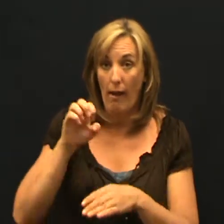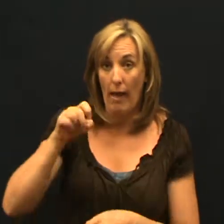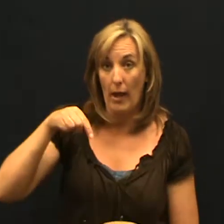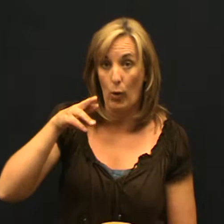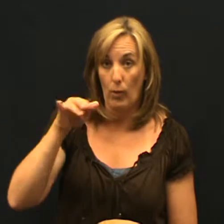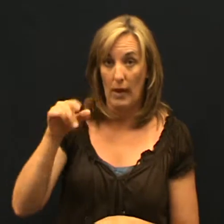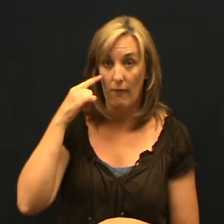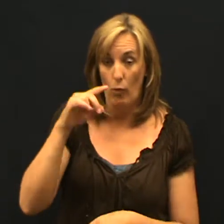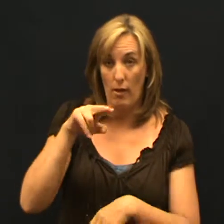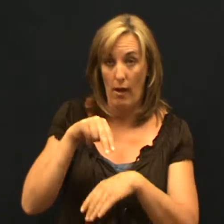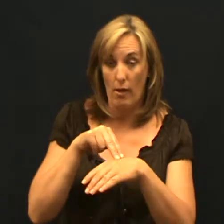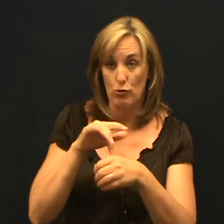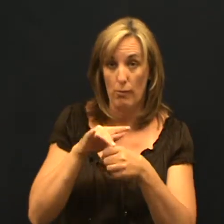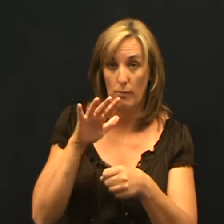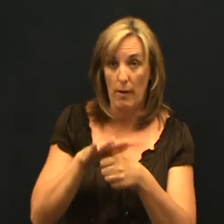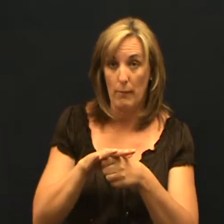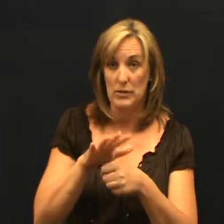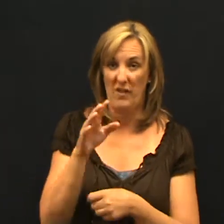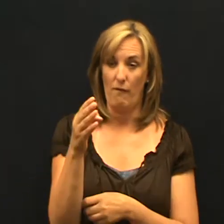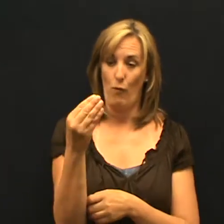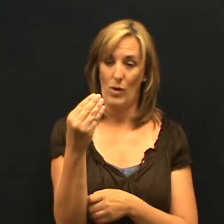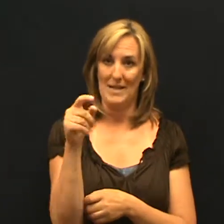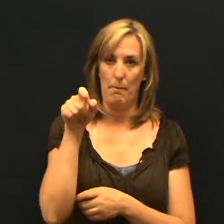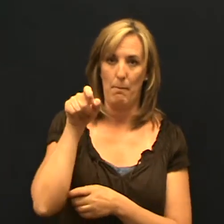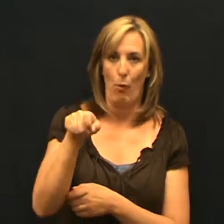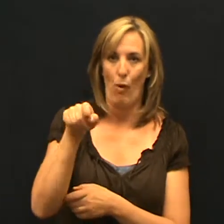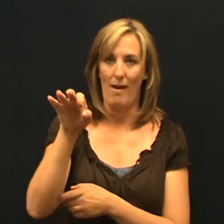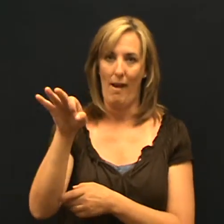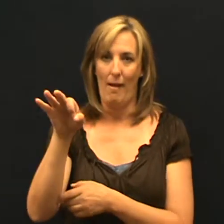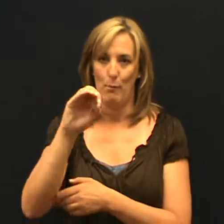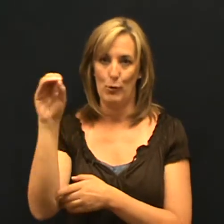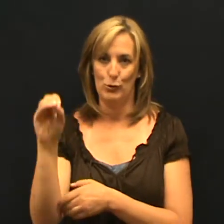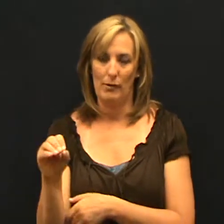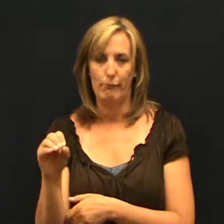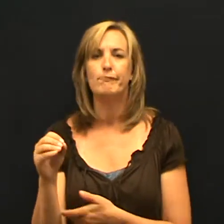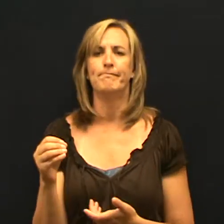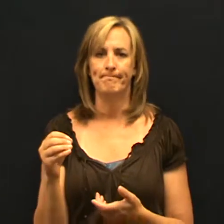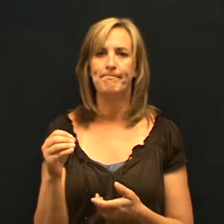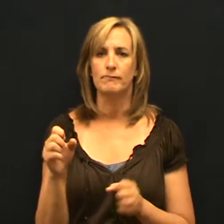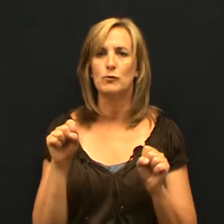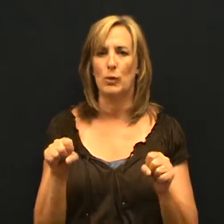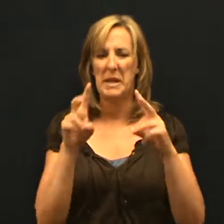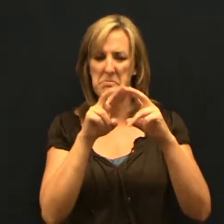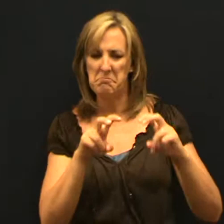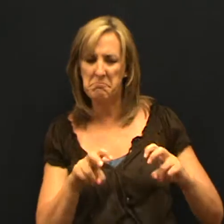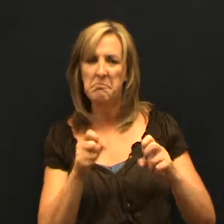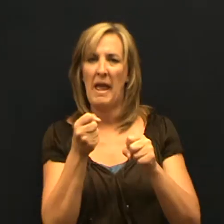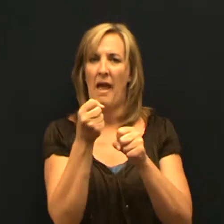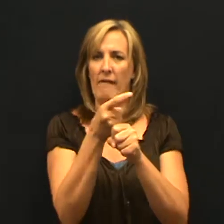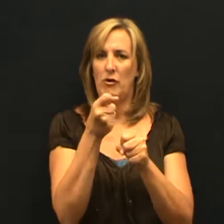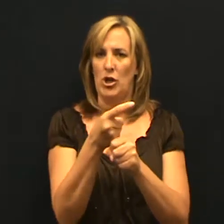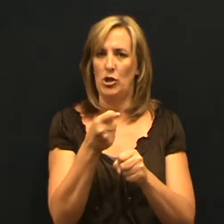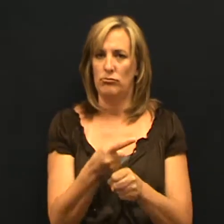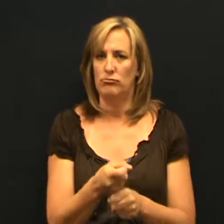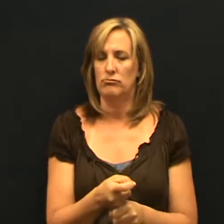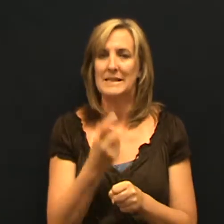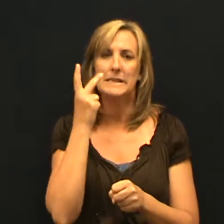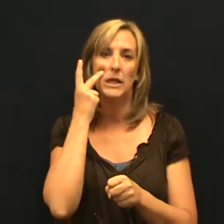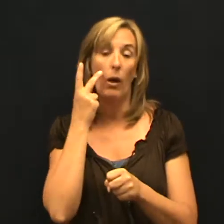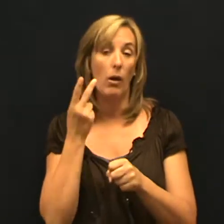was 14.9%. Now we can look at that from year to year and see if our returns are improving, or we